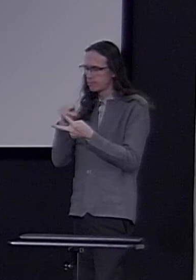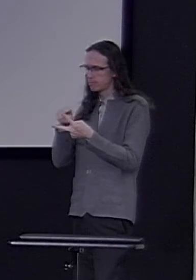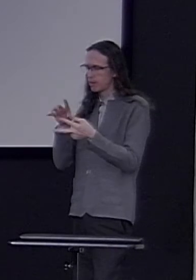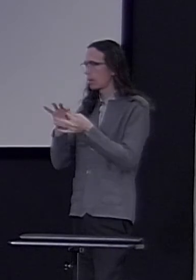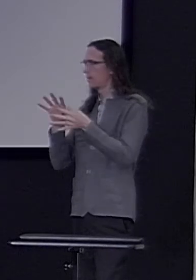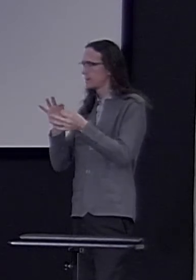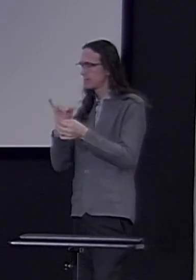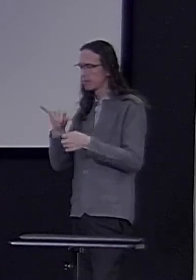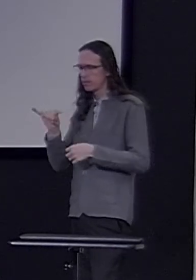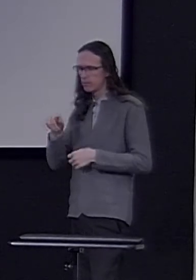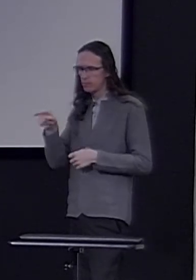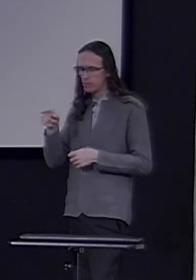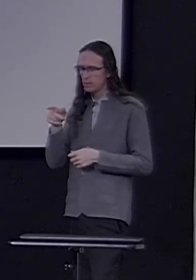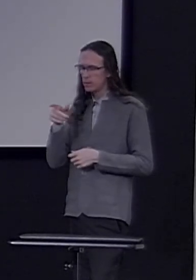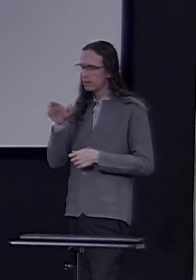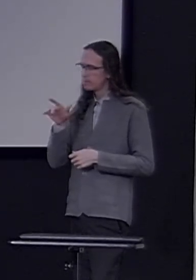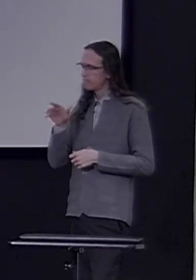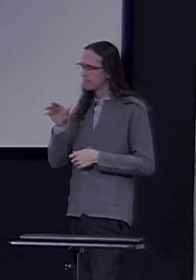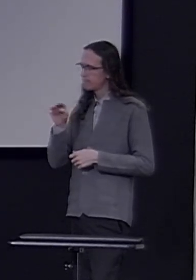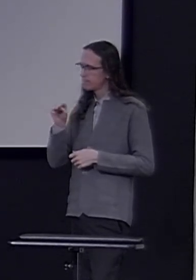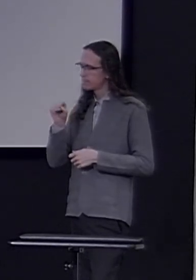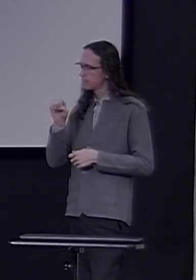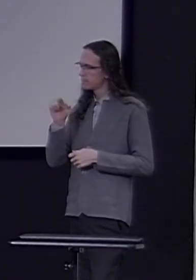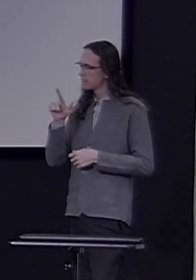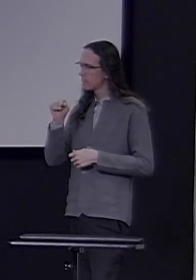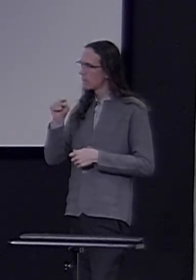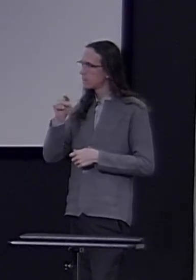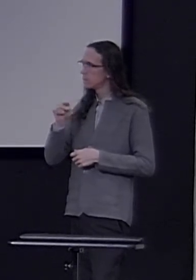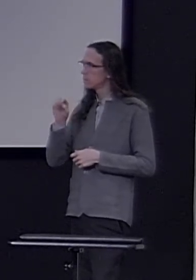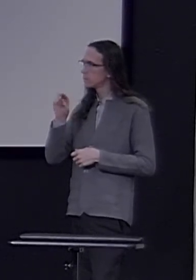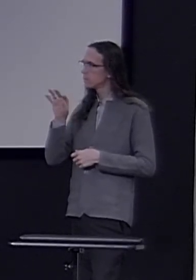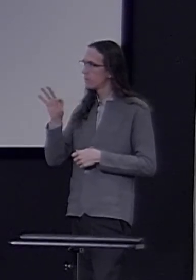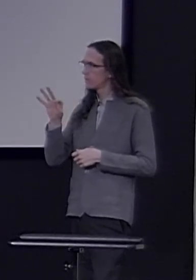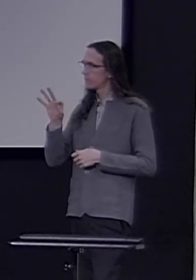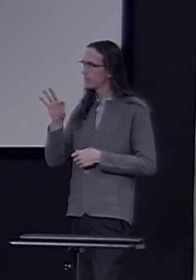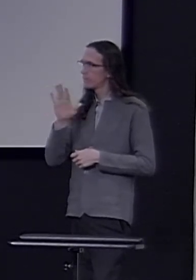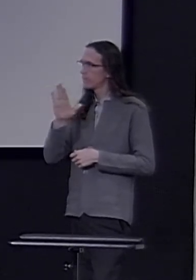So I have a question and then a comment as well.